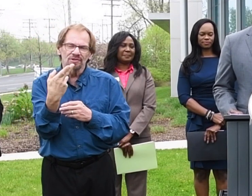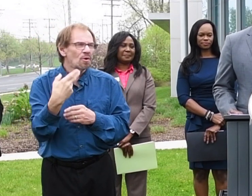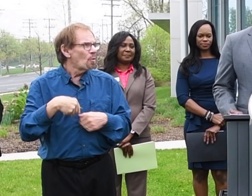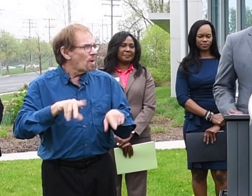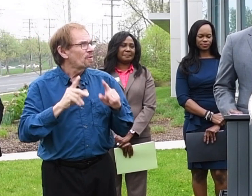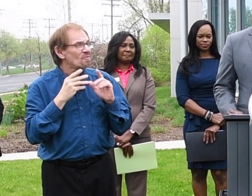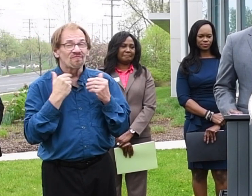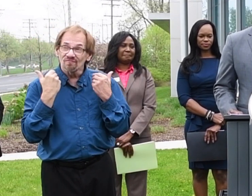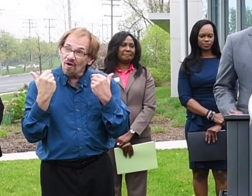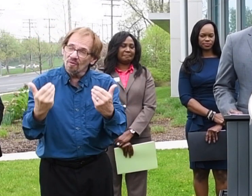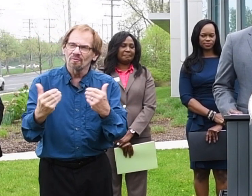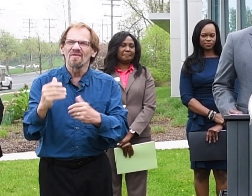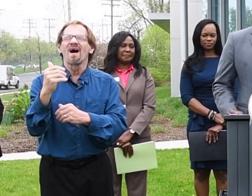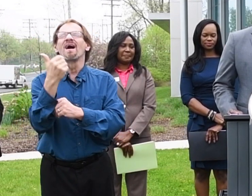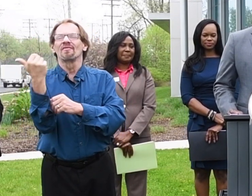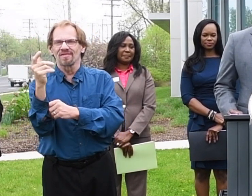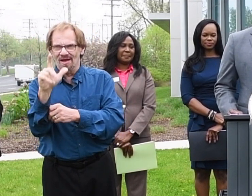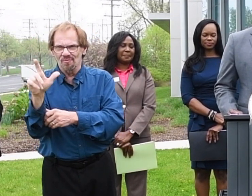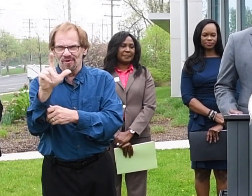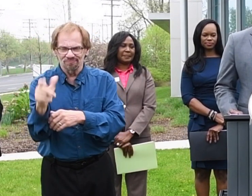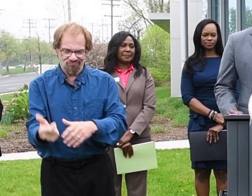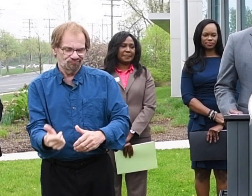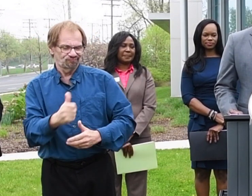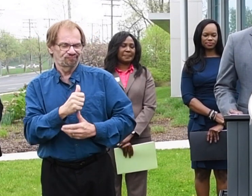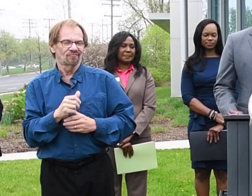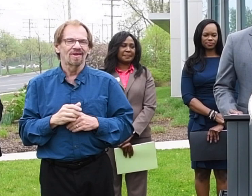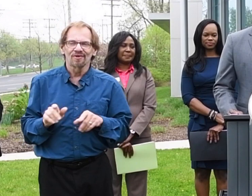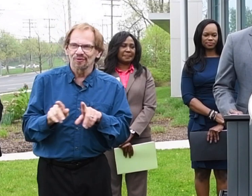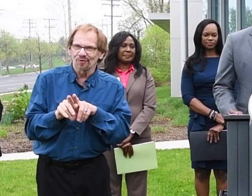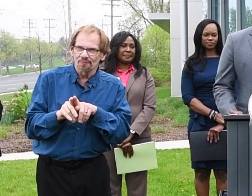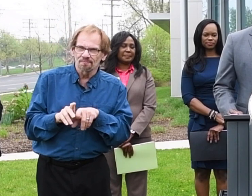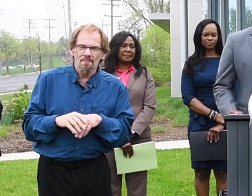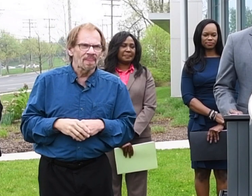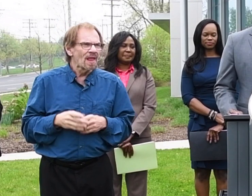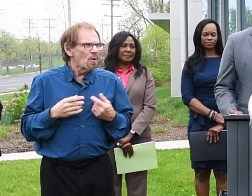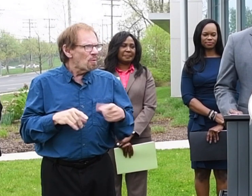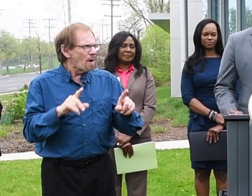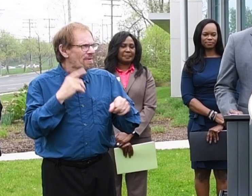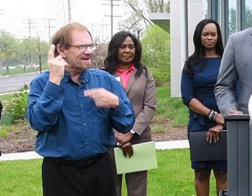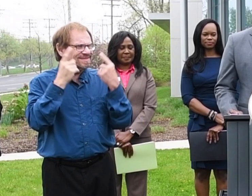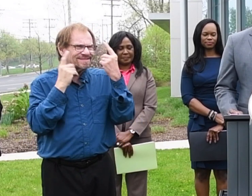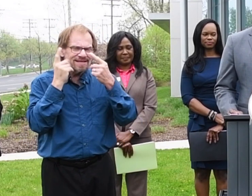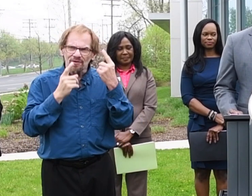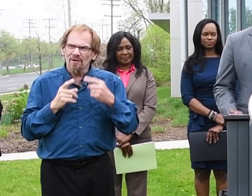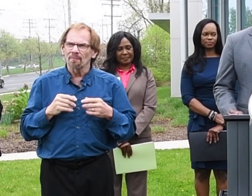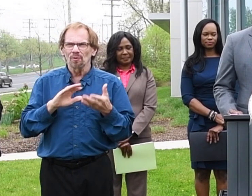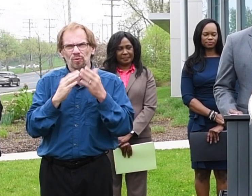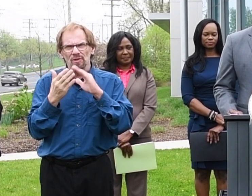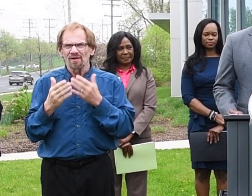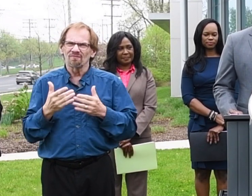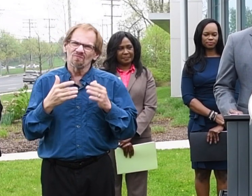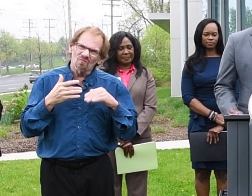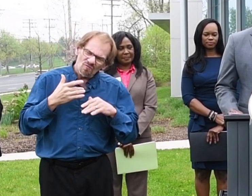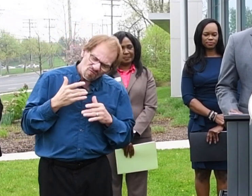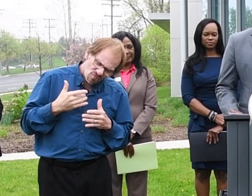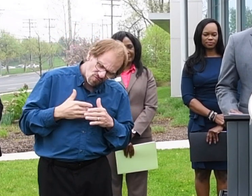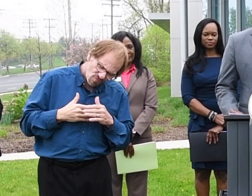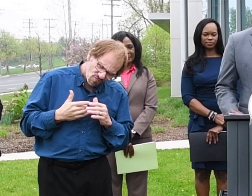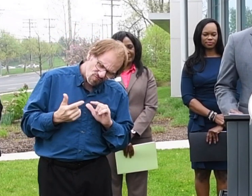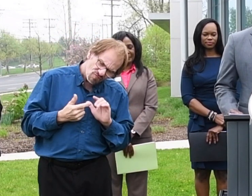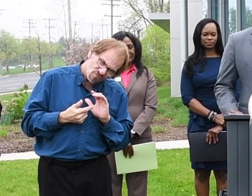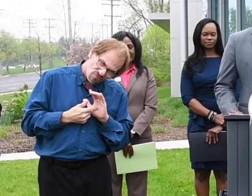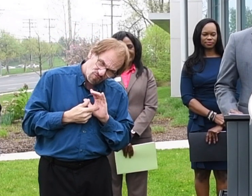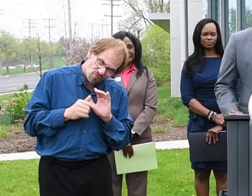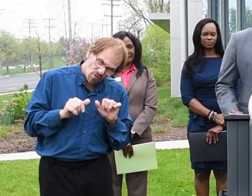well. Moreover, as we promote community affordable access to broadband and connectivity, I'm pleased to